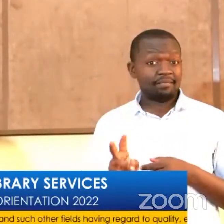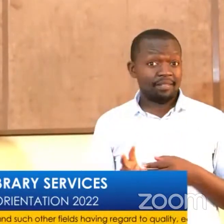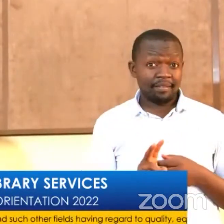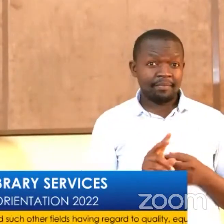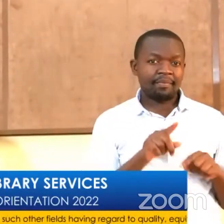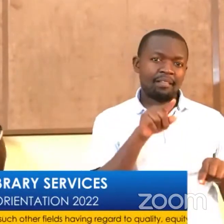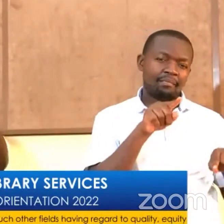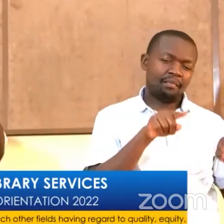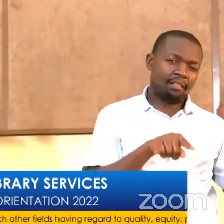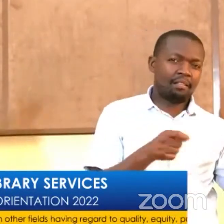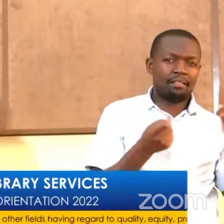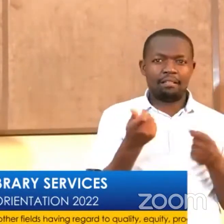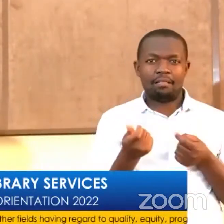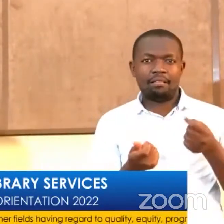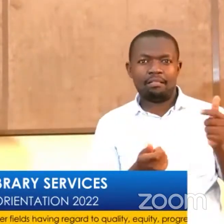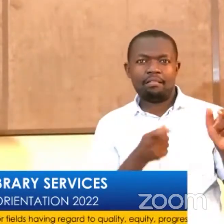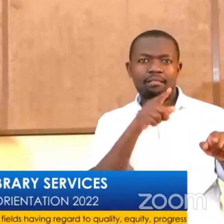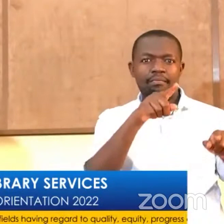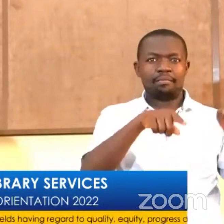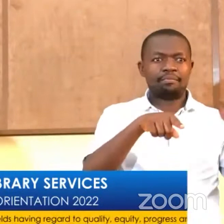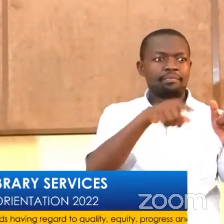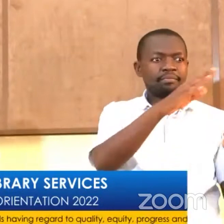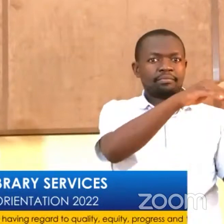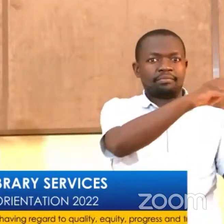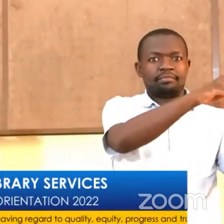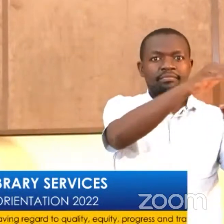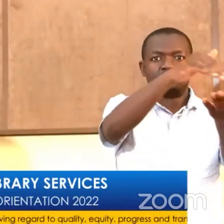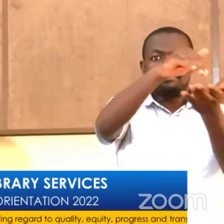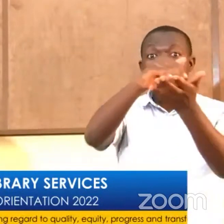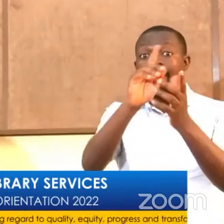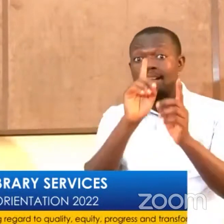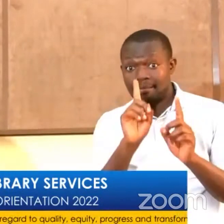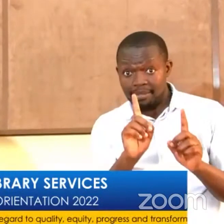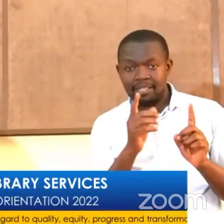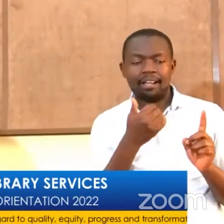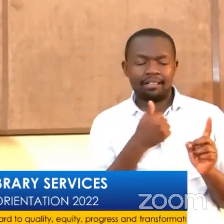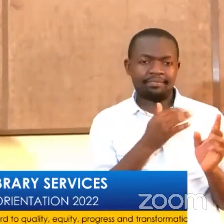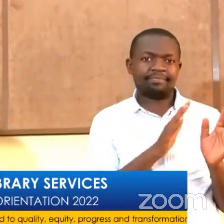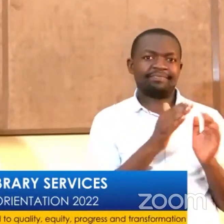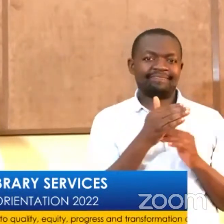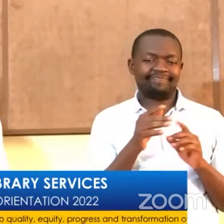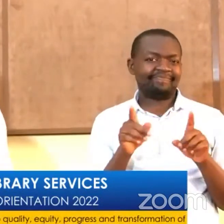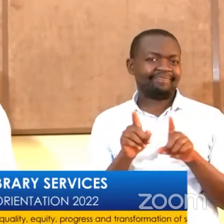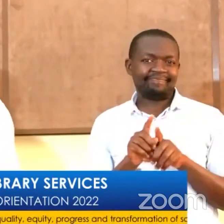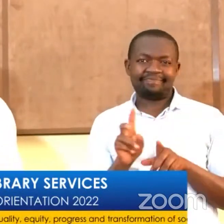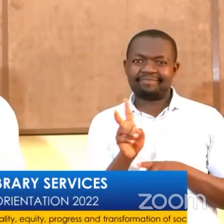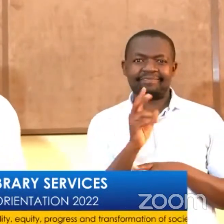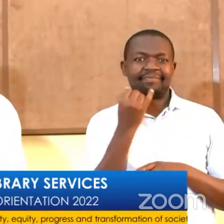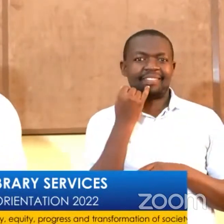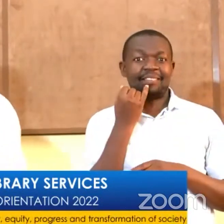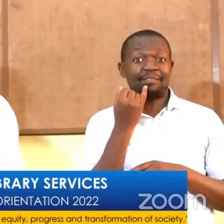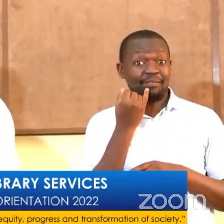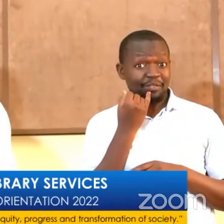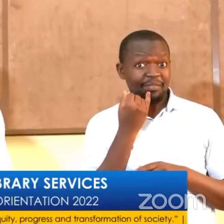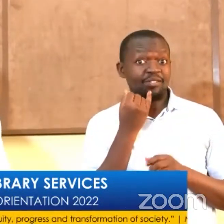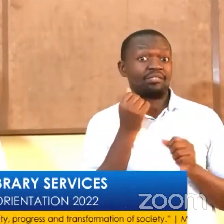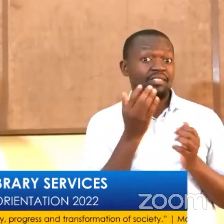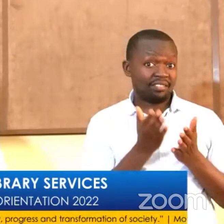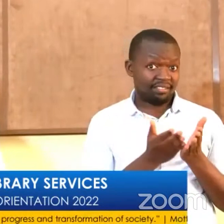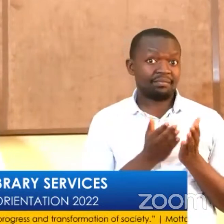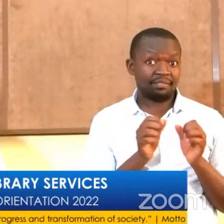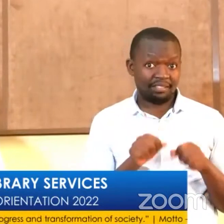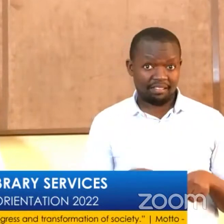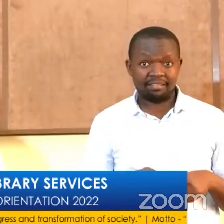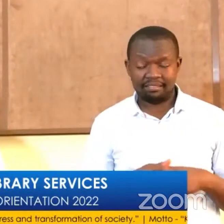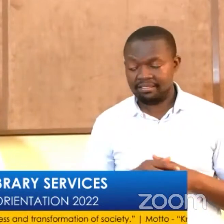Variations are there in collection at different centers, but you can still access the same information and service.